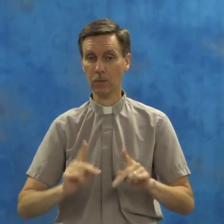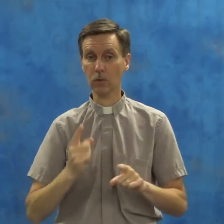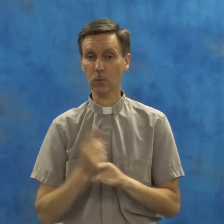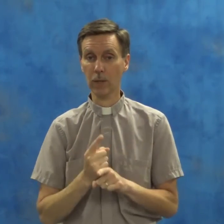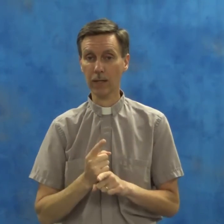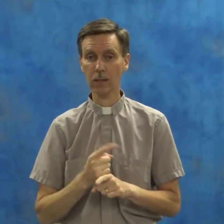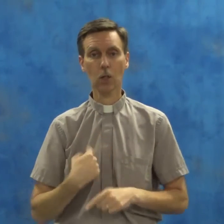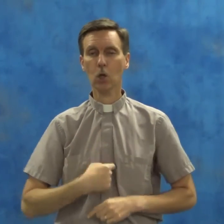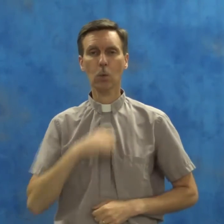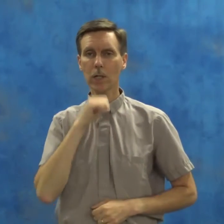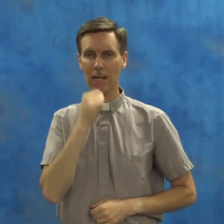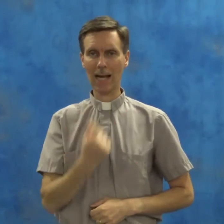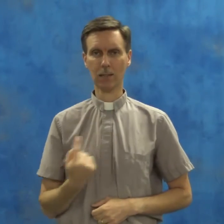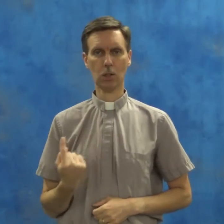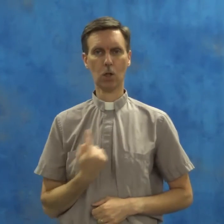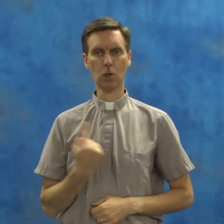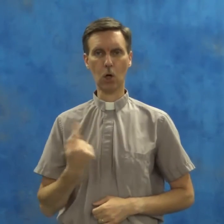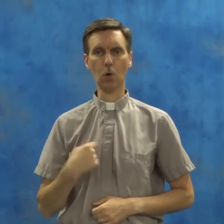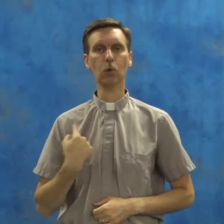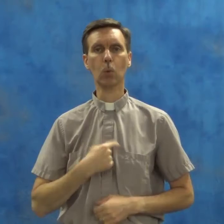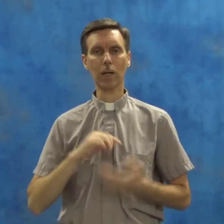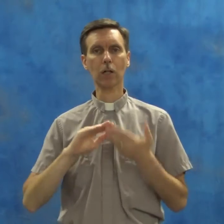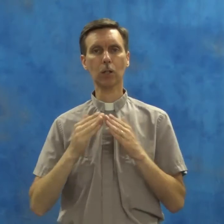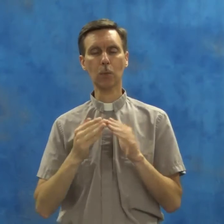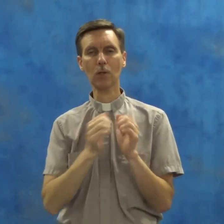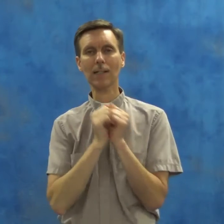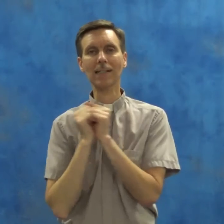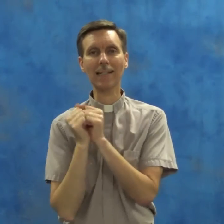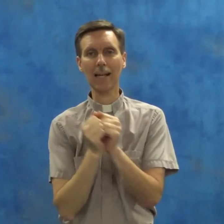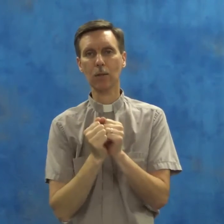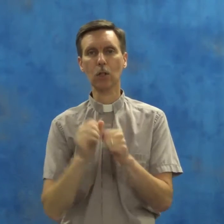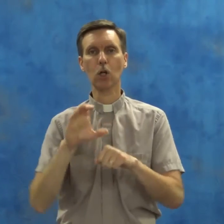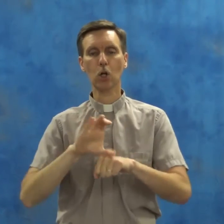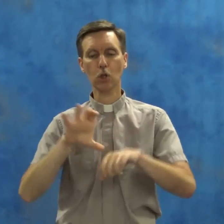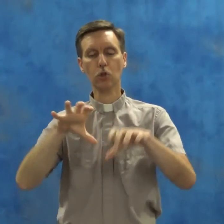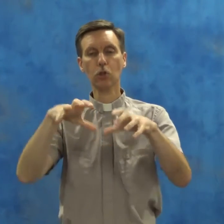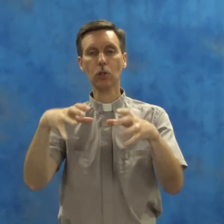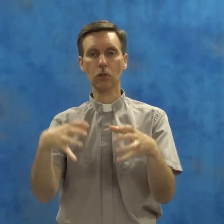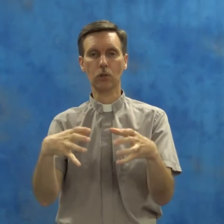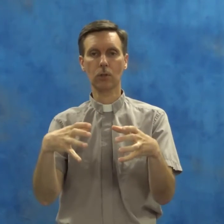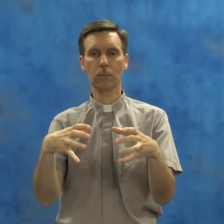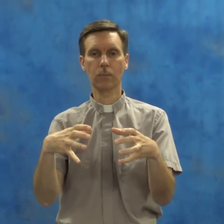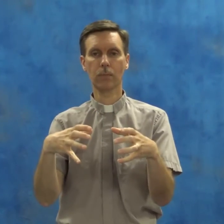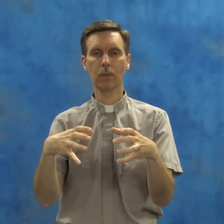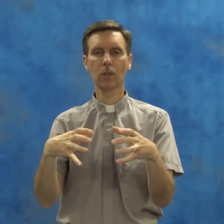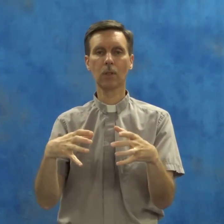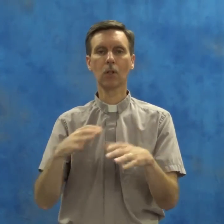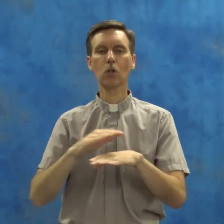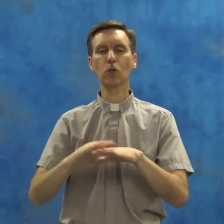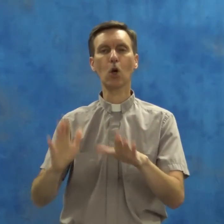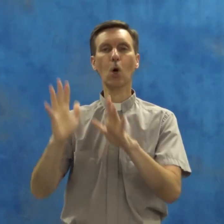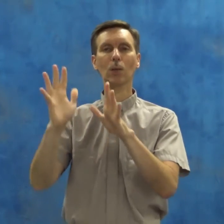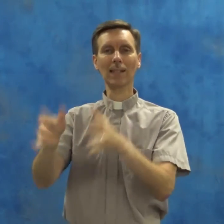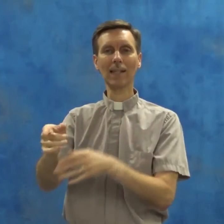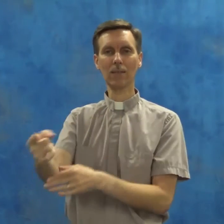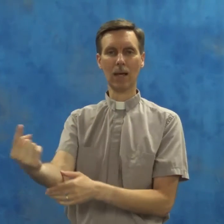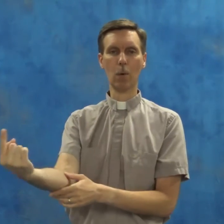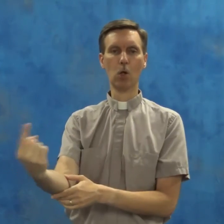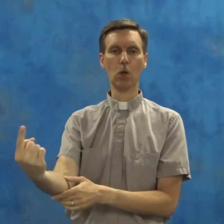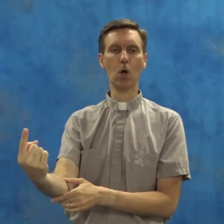believers, right? We are not alone. We are a community together, a church. Don't leave them